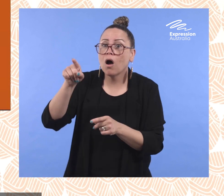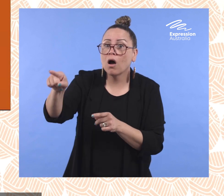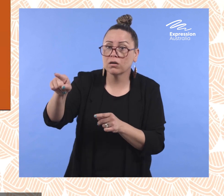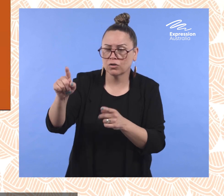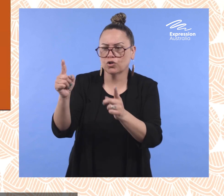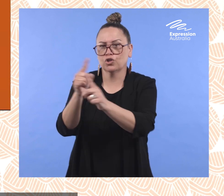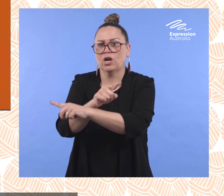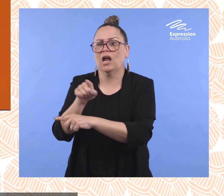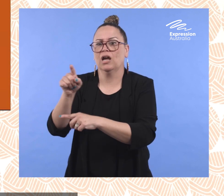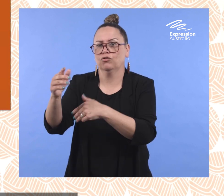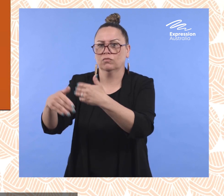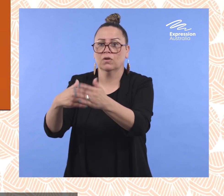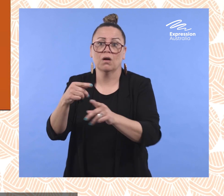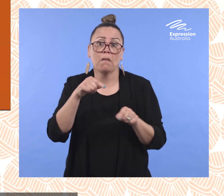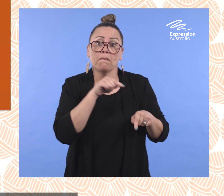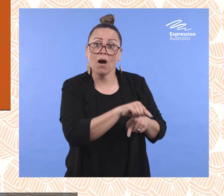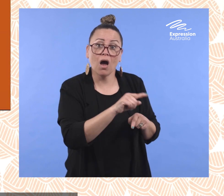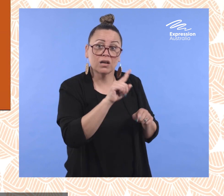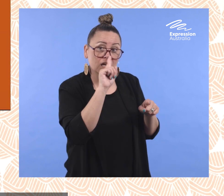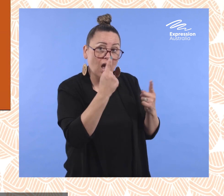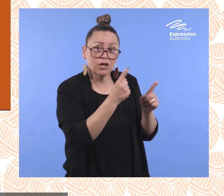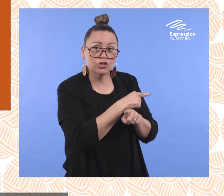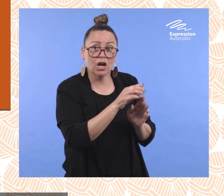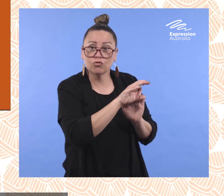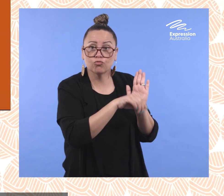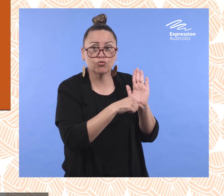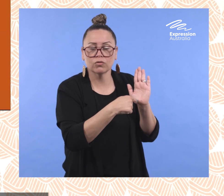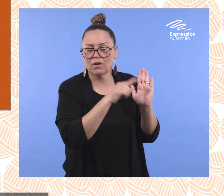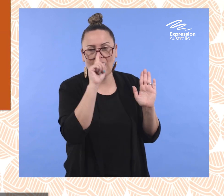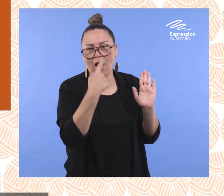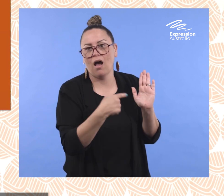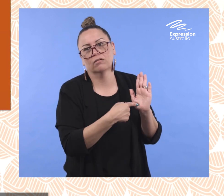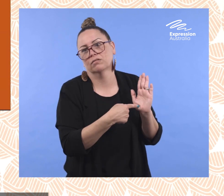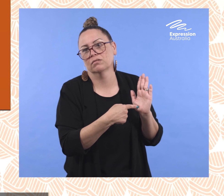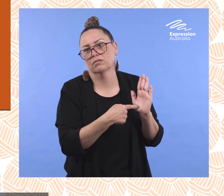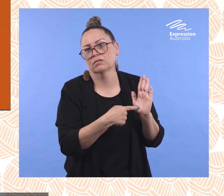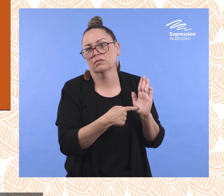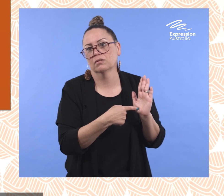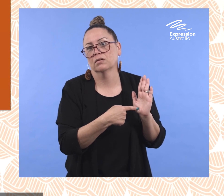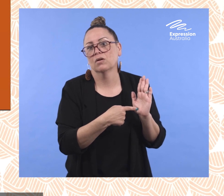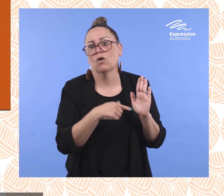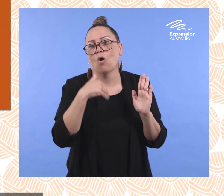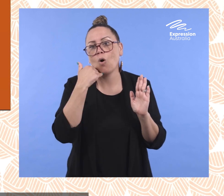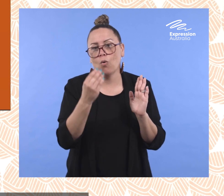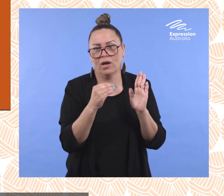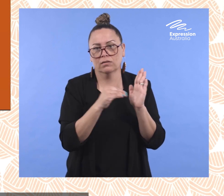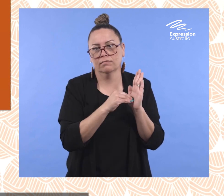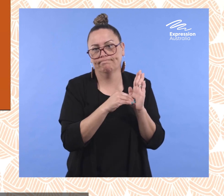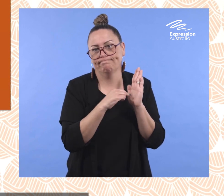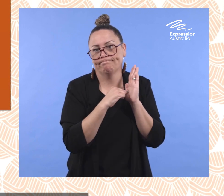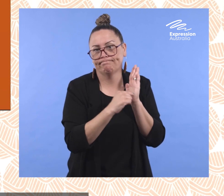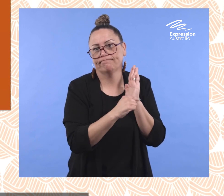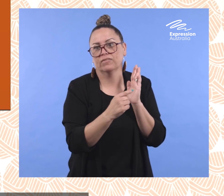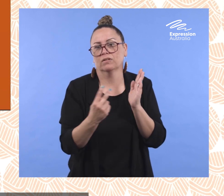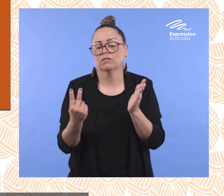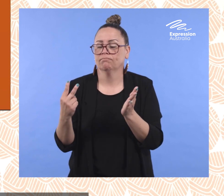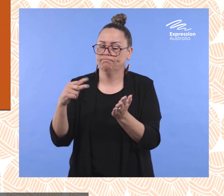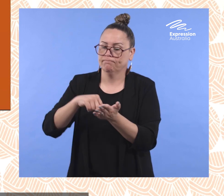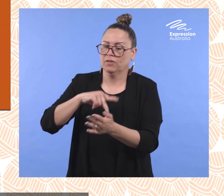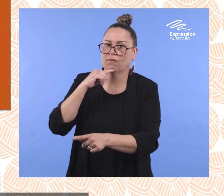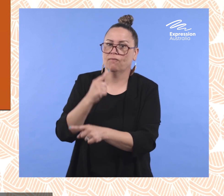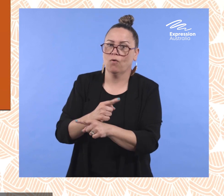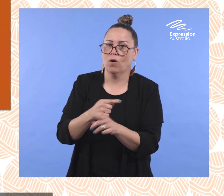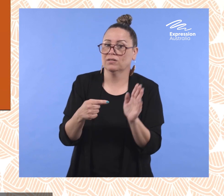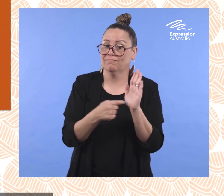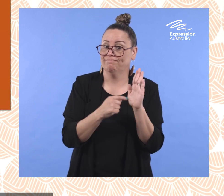those things can be changed along the way. But what can't be changed is the Constitution. And that means there will always have to be a